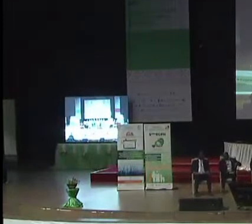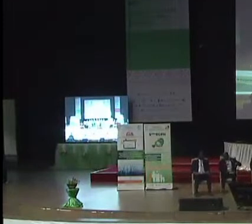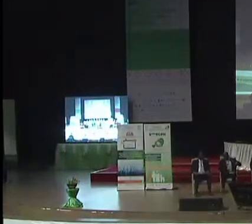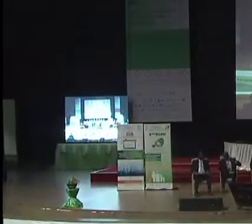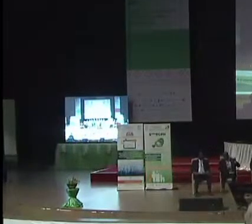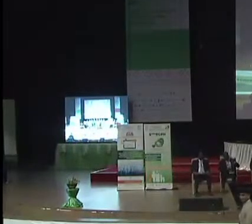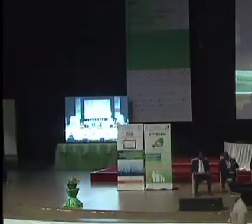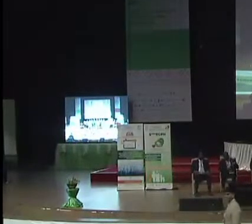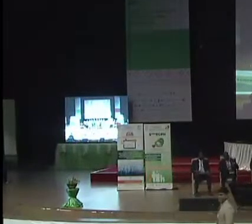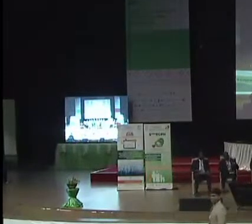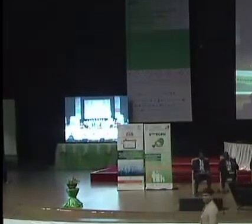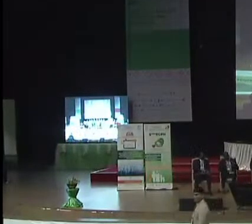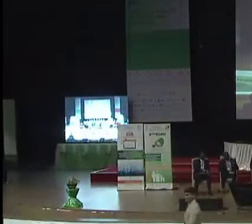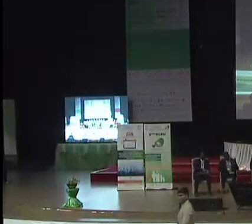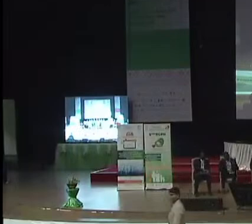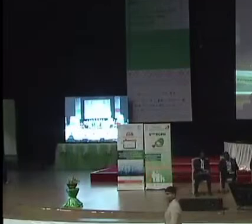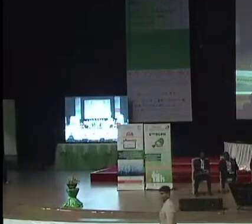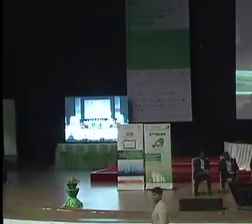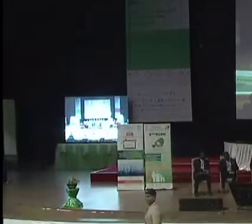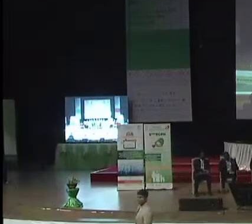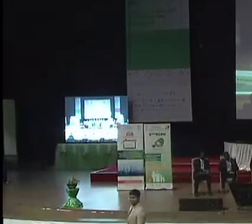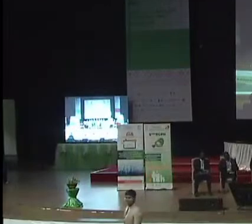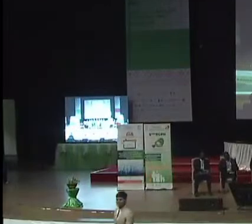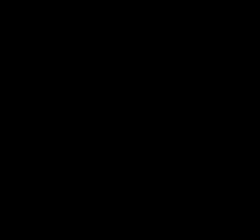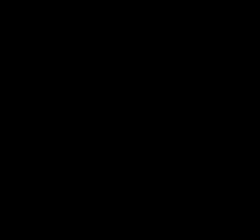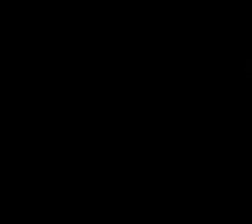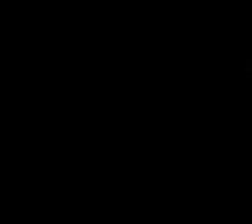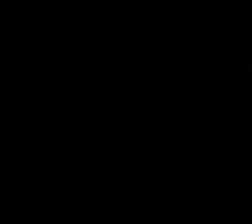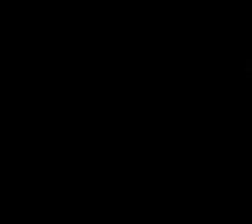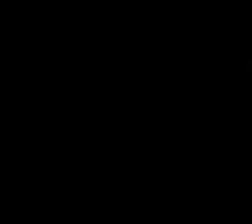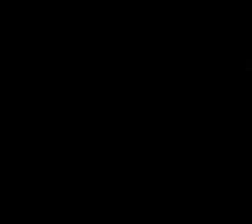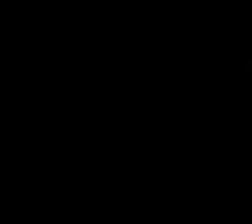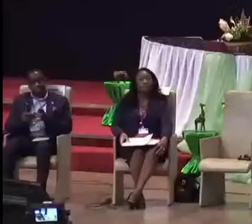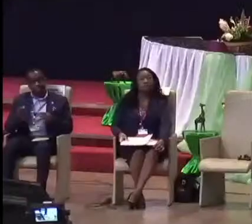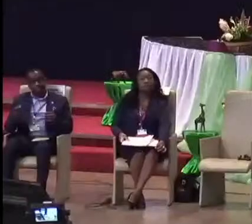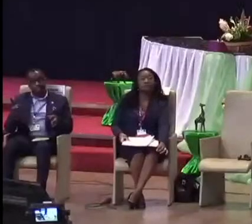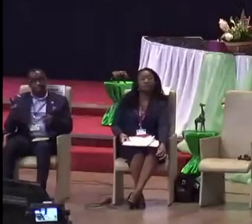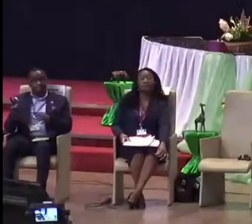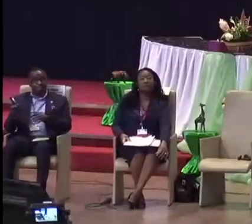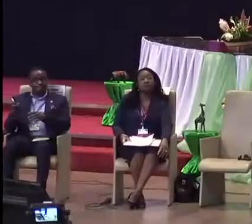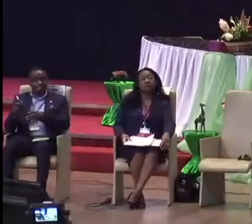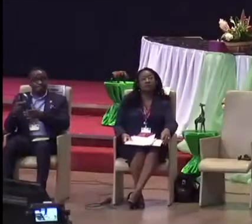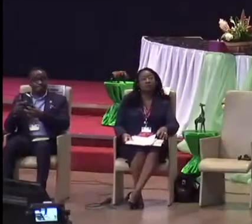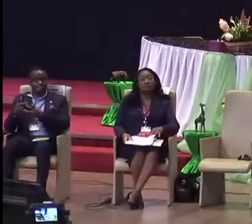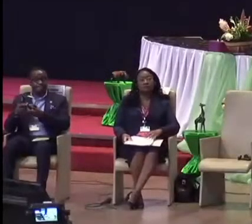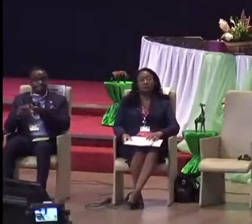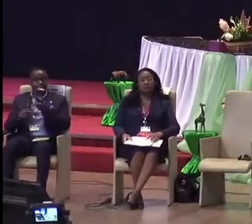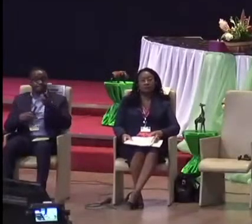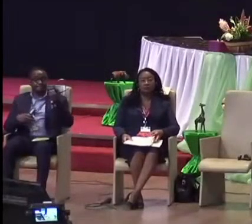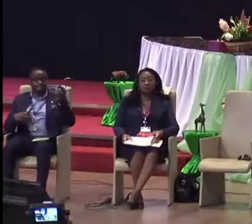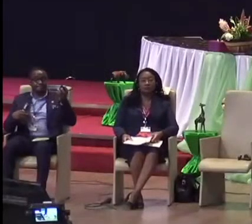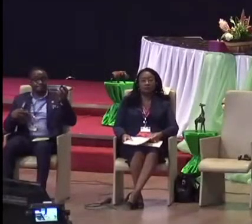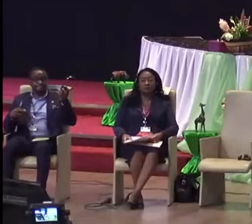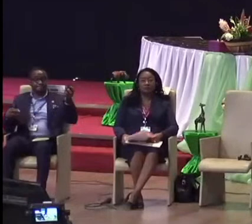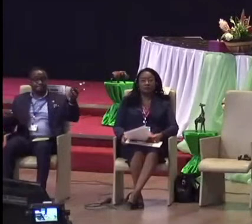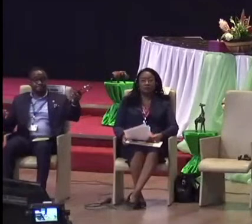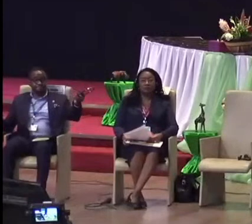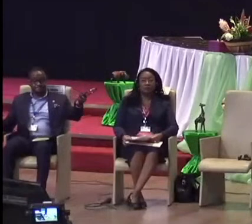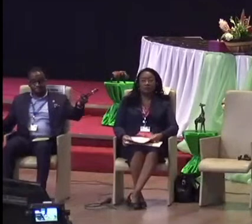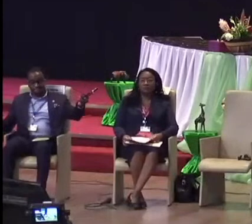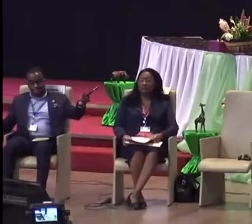hall. You have a closed-door Congress room. On SDG 11 will be taking place in